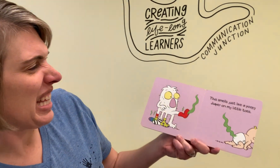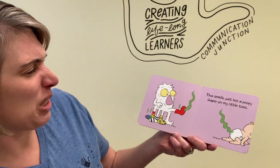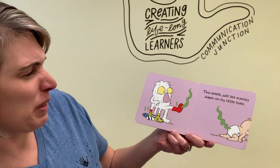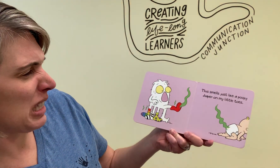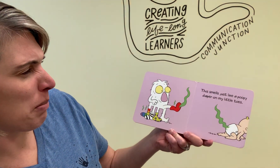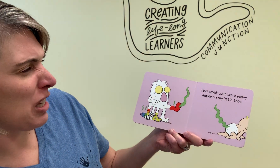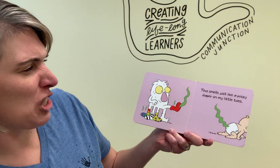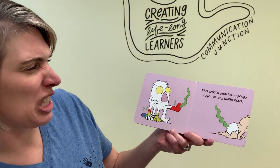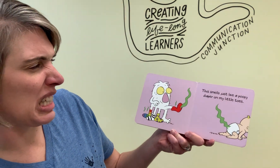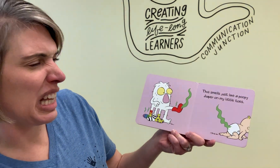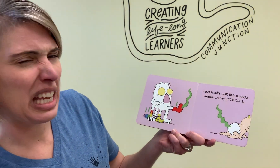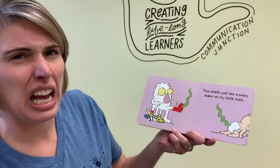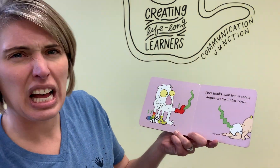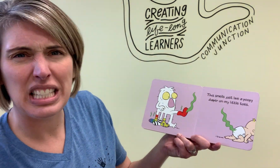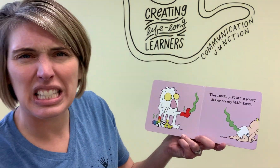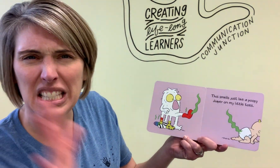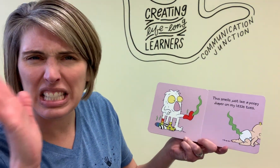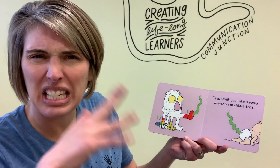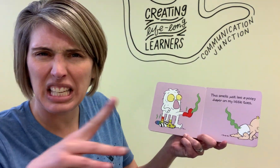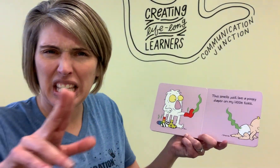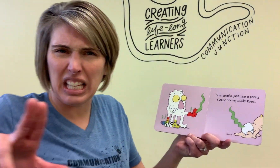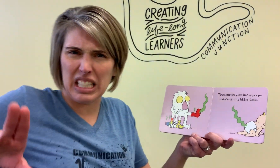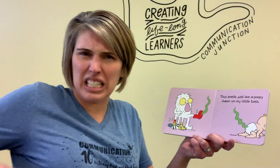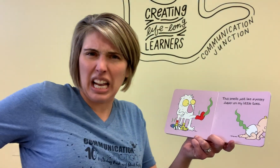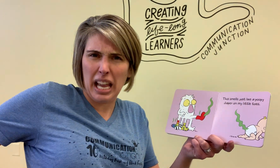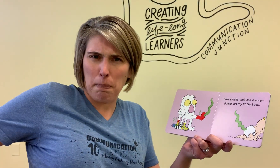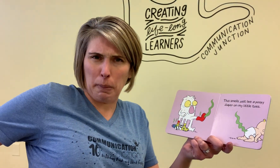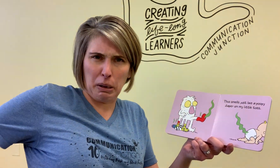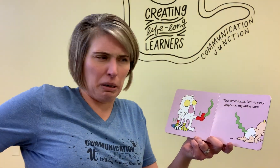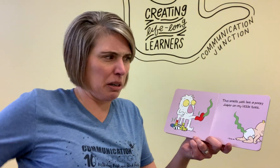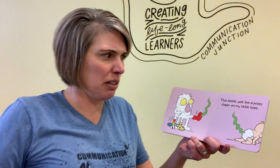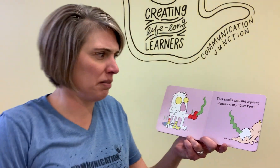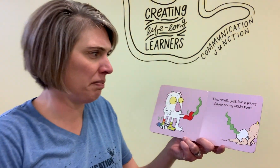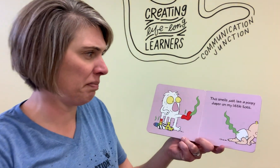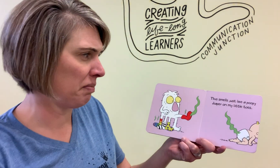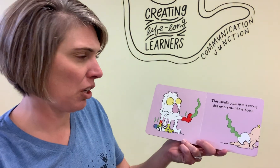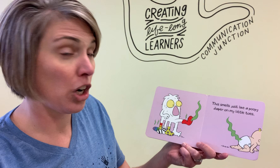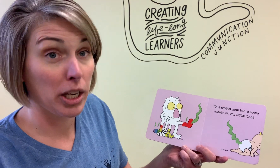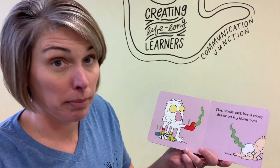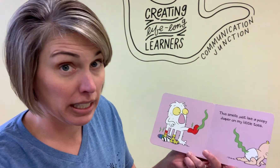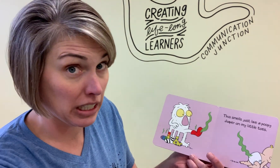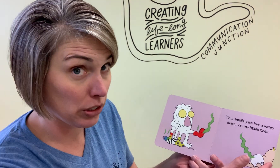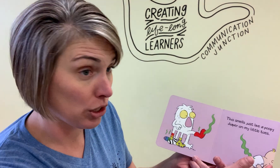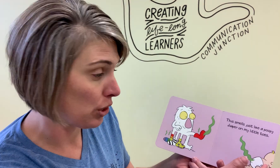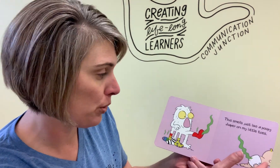This one smells just like a stinky diaper on my little